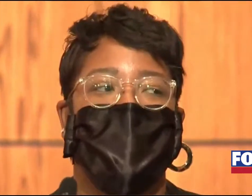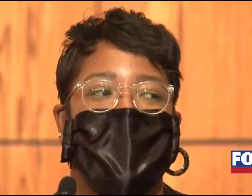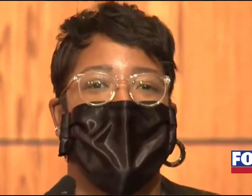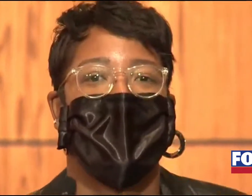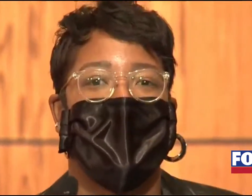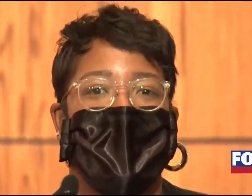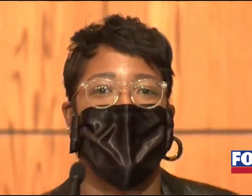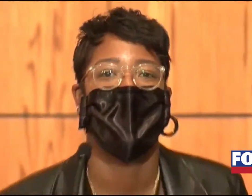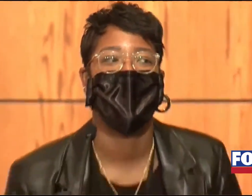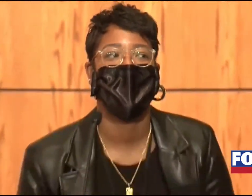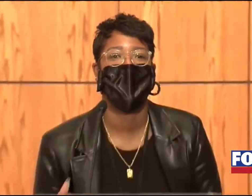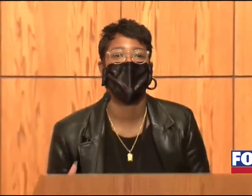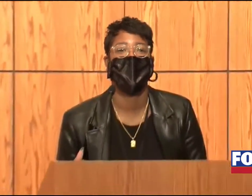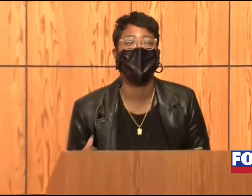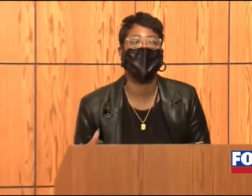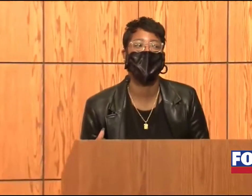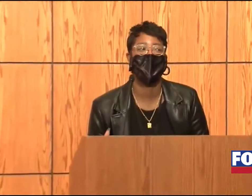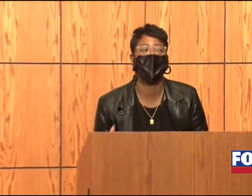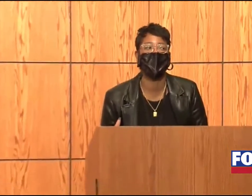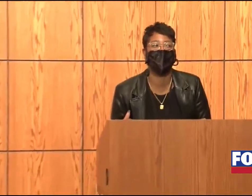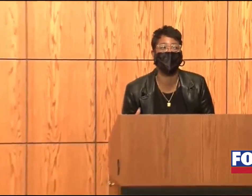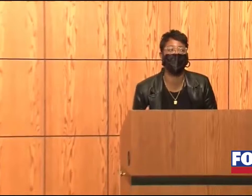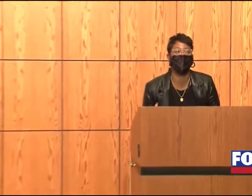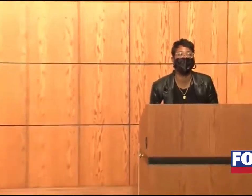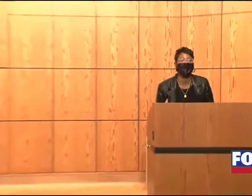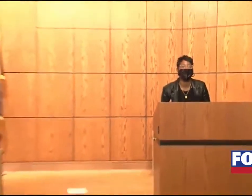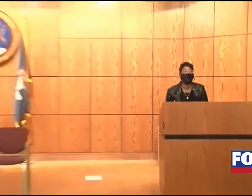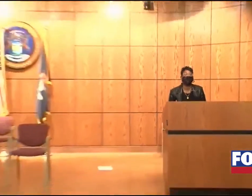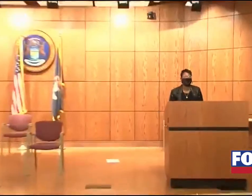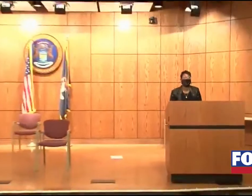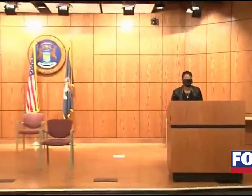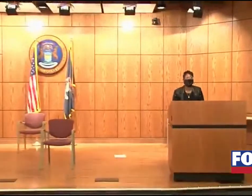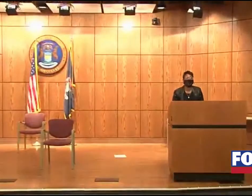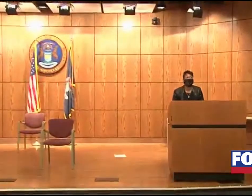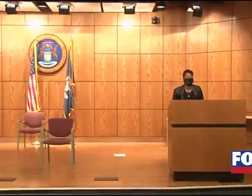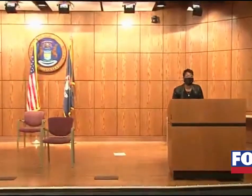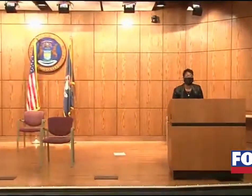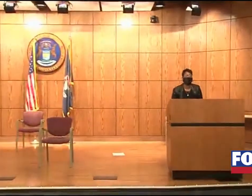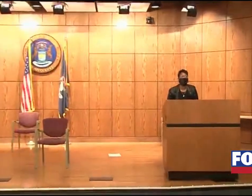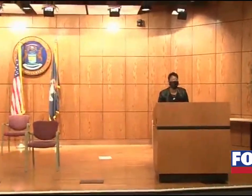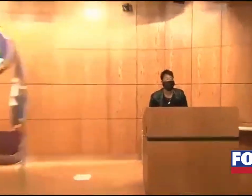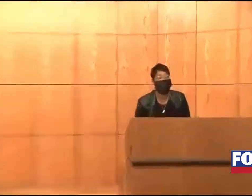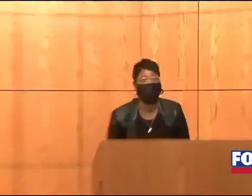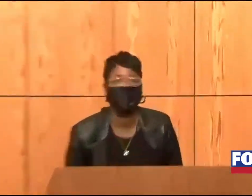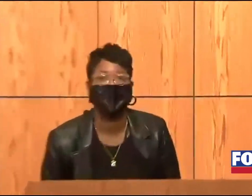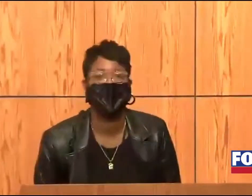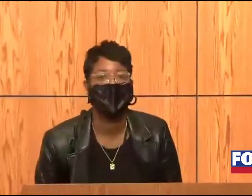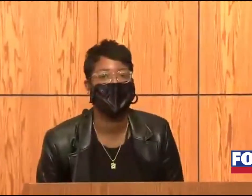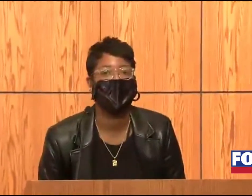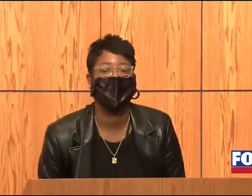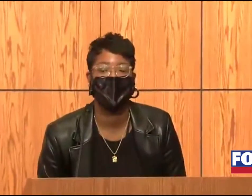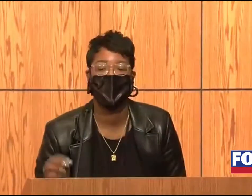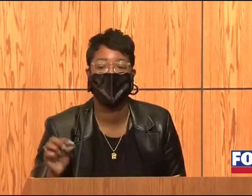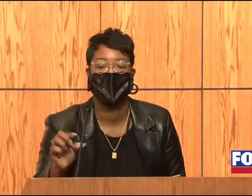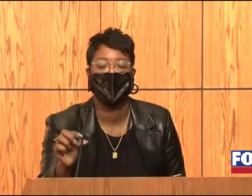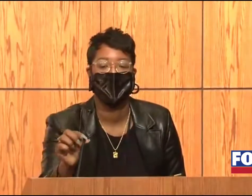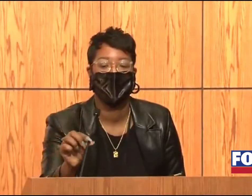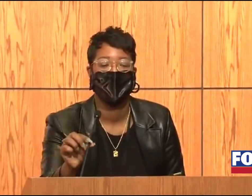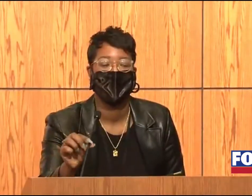crazy. And I've got bad knees, so. As someone who stands at 5'2", I take offense. Hey,